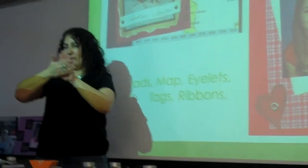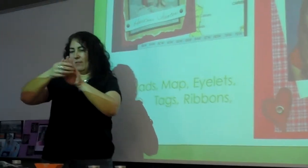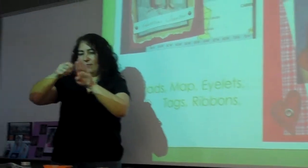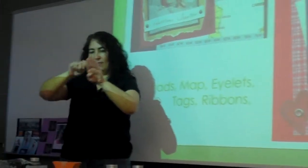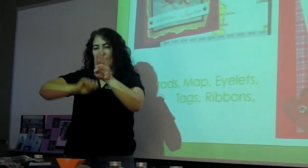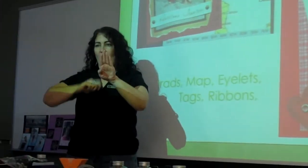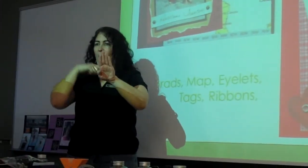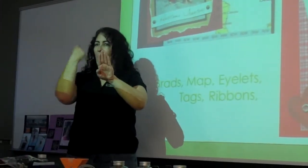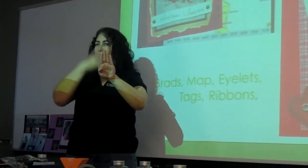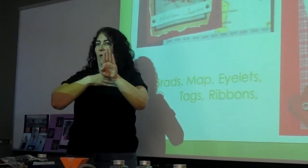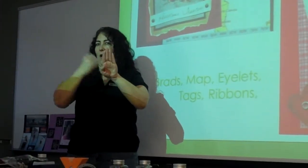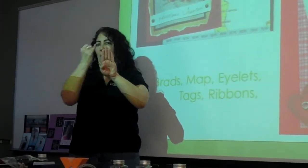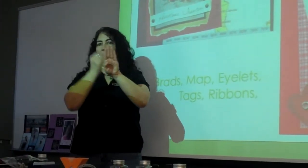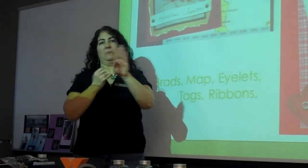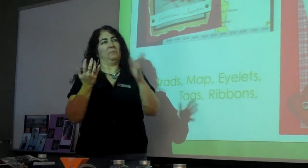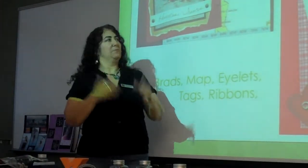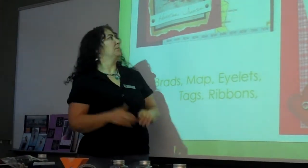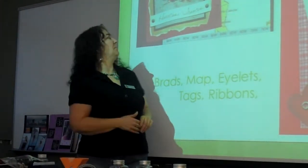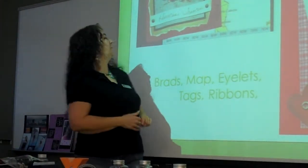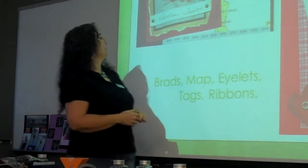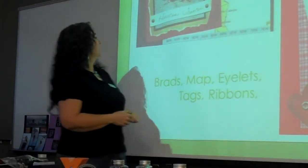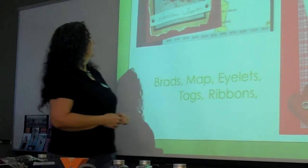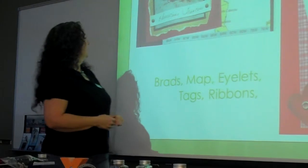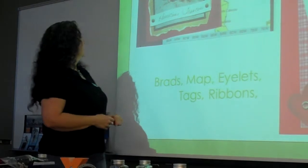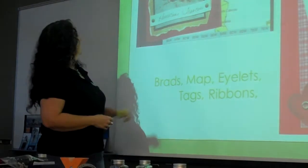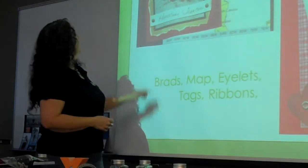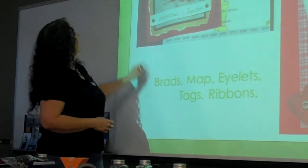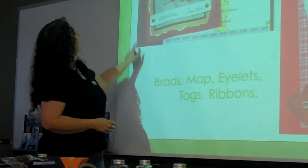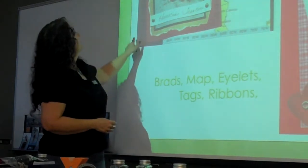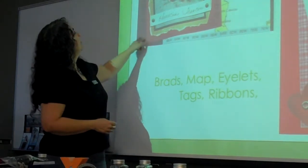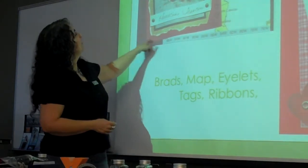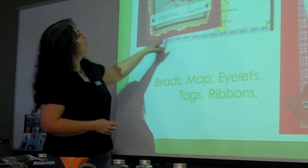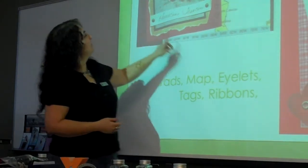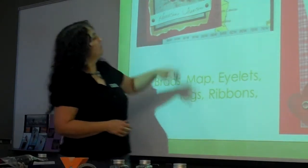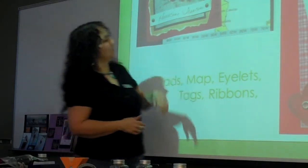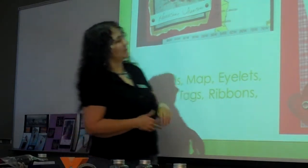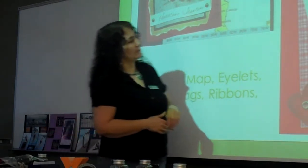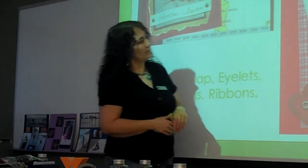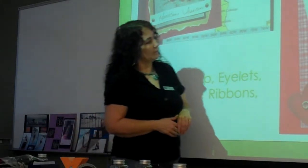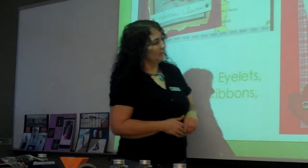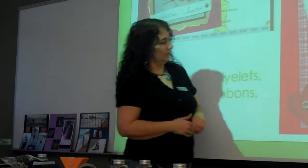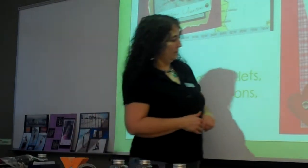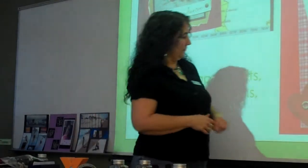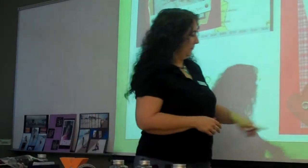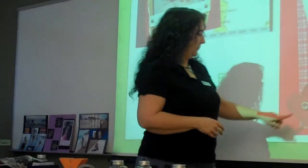Now this looks like I inked the paper, but I didn't have to in this one. It wasn't necessary, it was already like this.